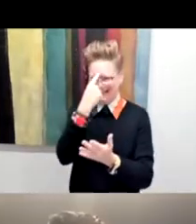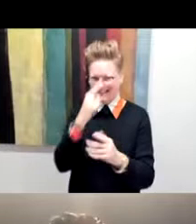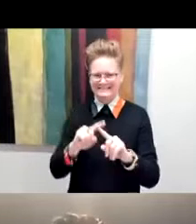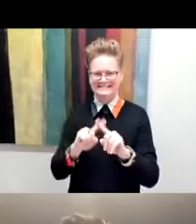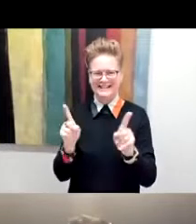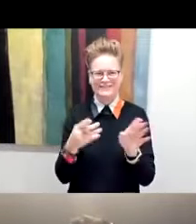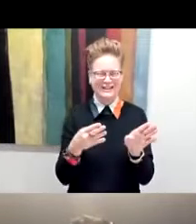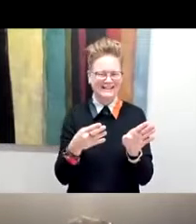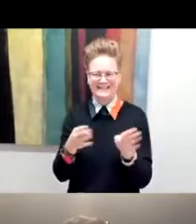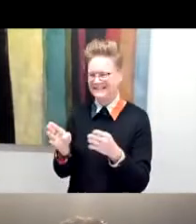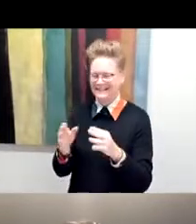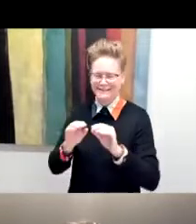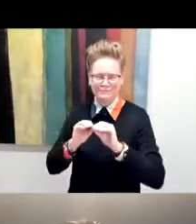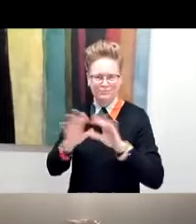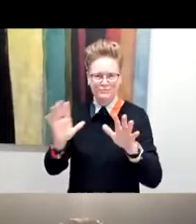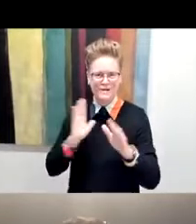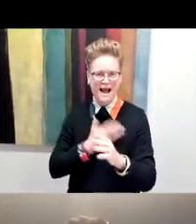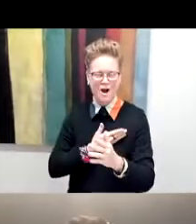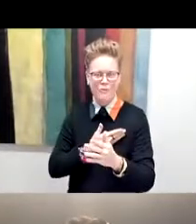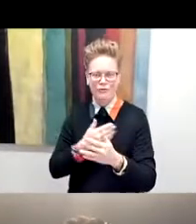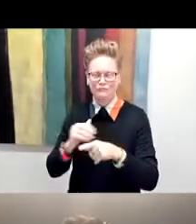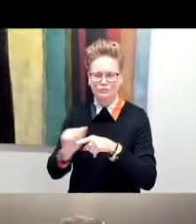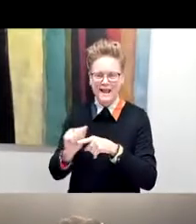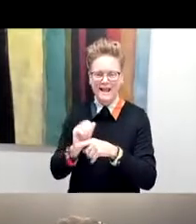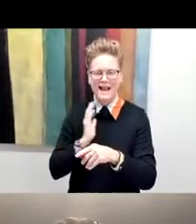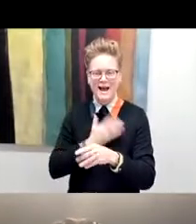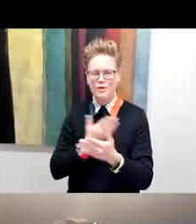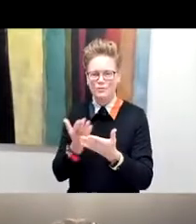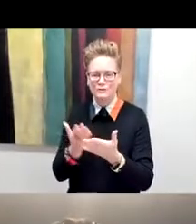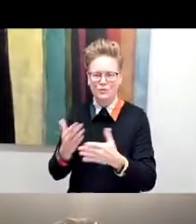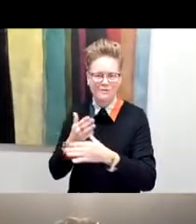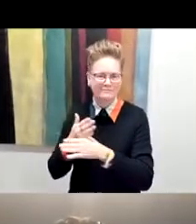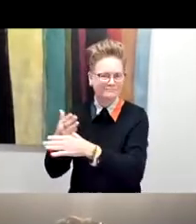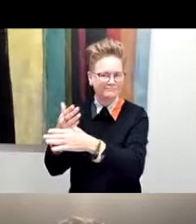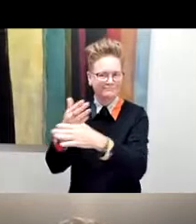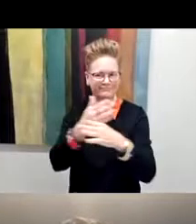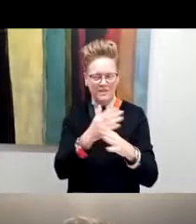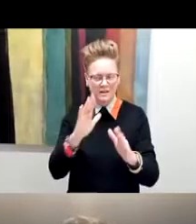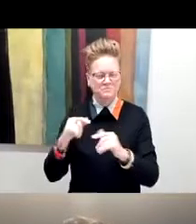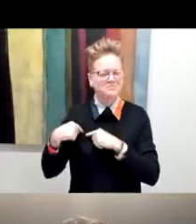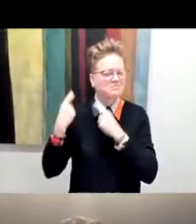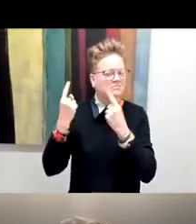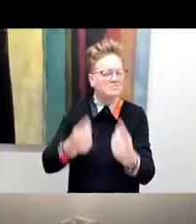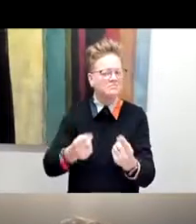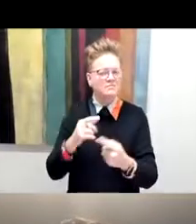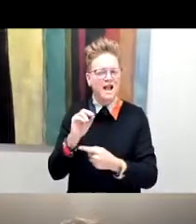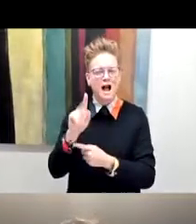for a while, but then COVID had to, make us think differently and how to share